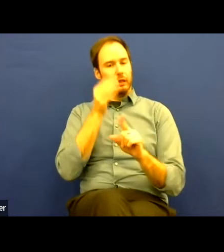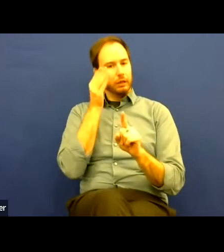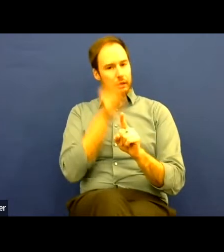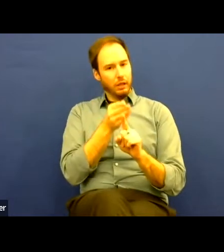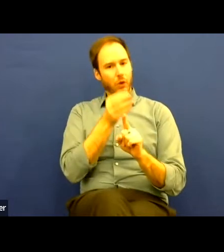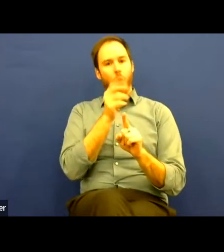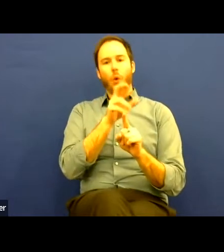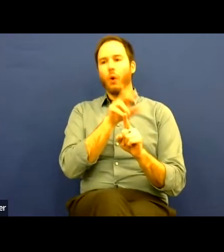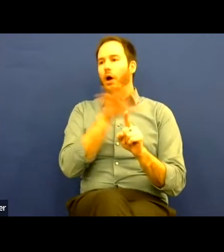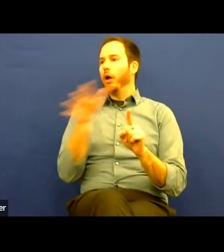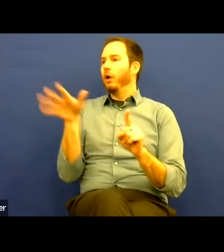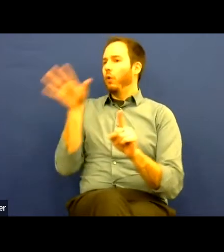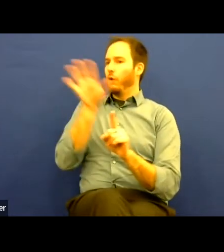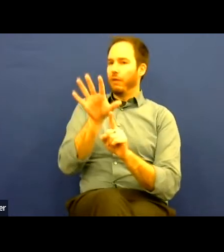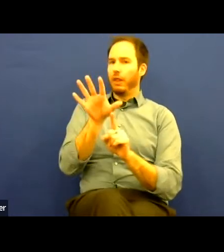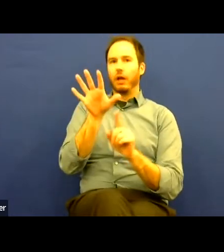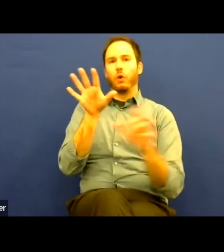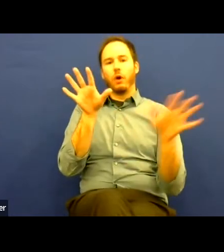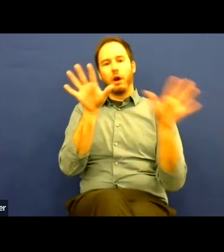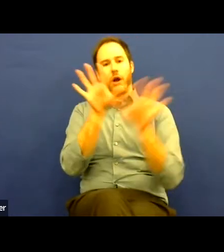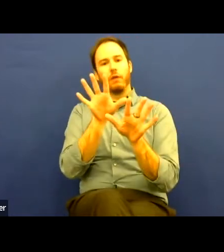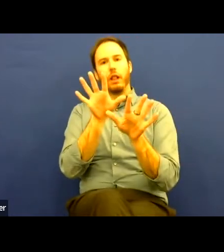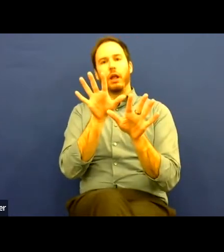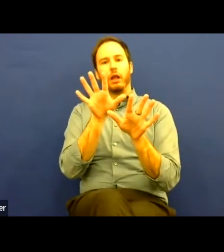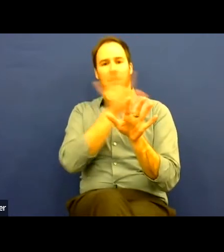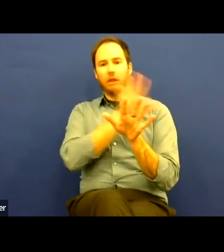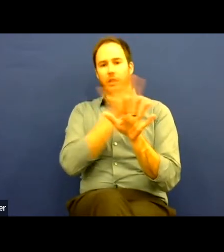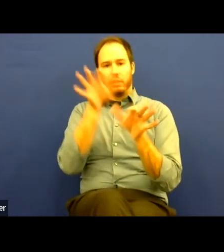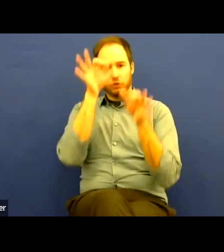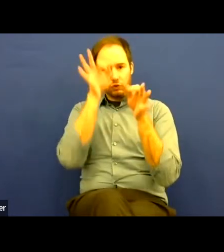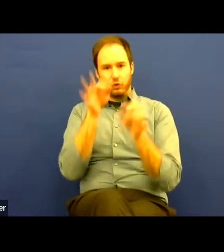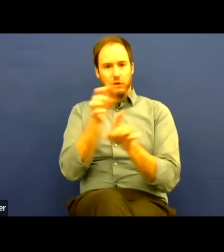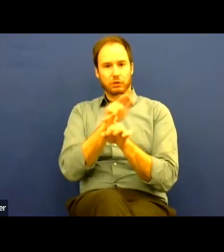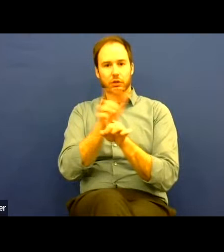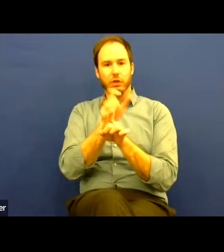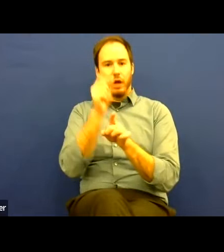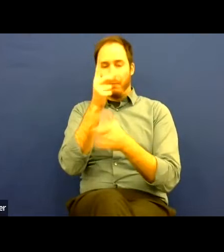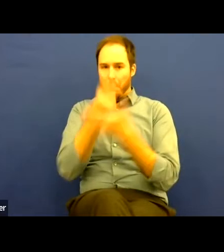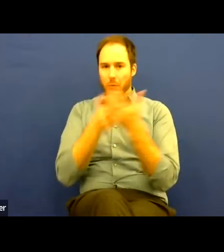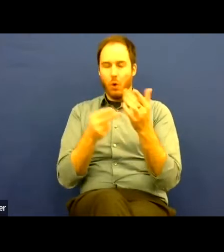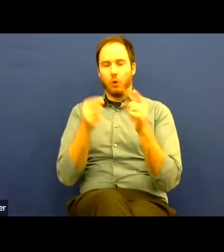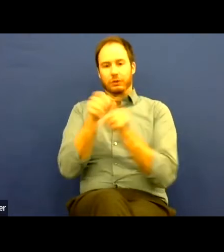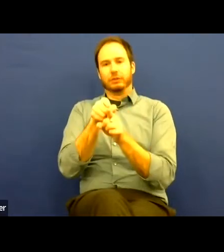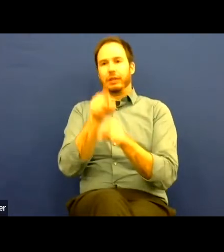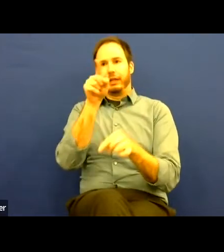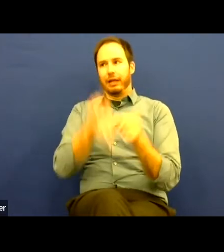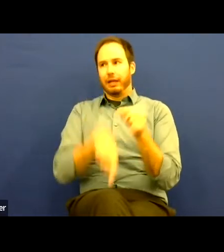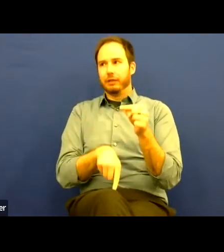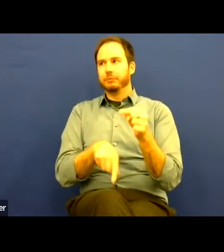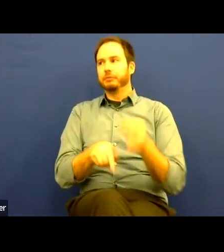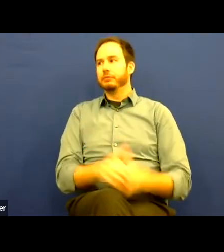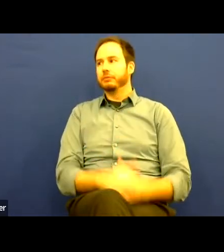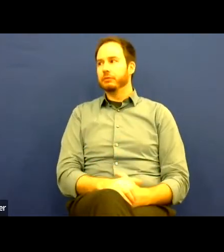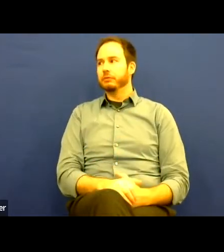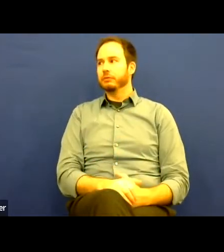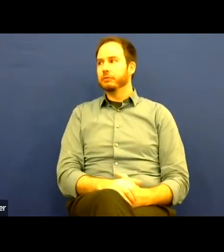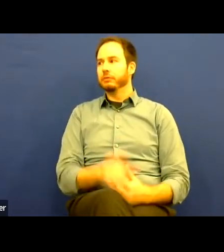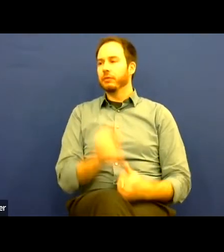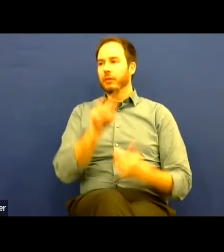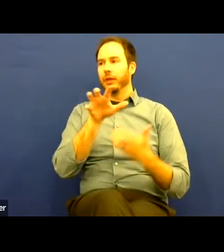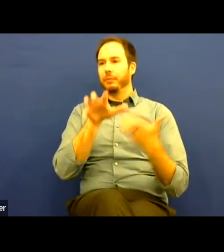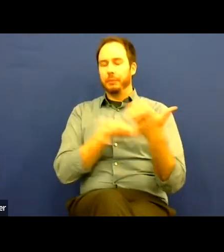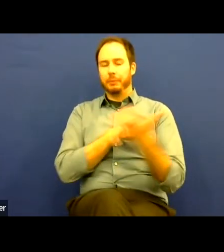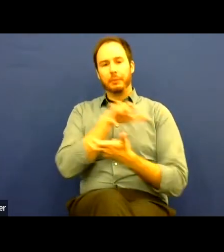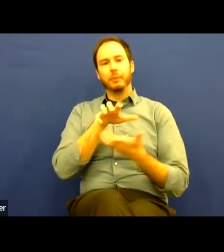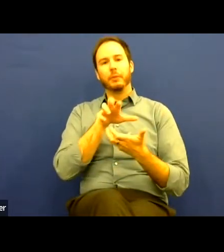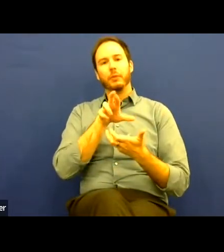or to the overlay zoning district. Their choice. They can do one or the other, but not both. The mixed-use